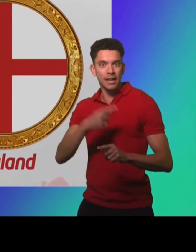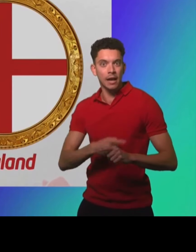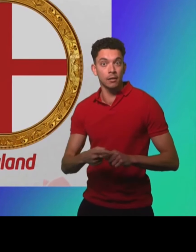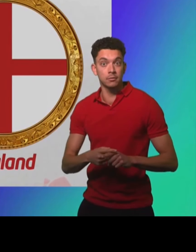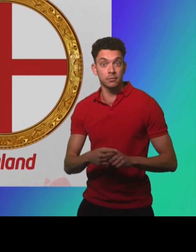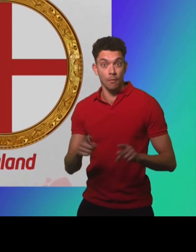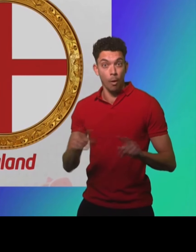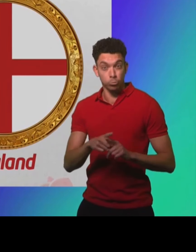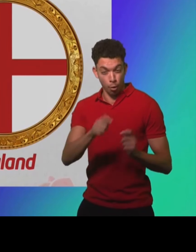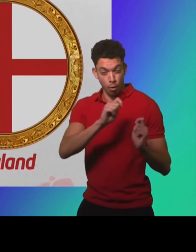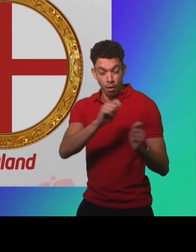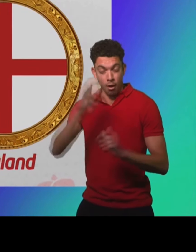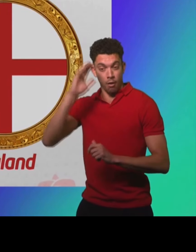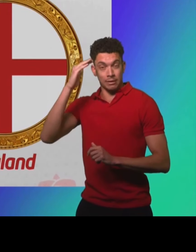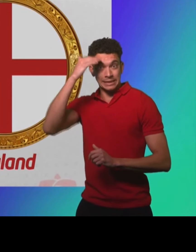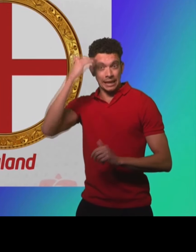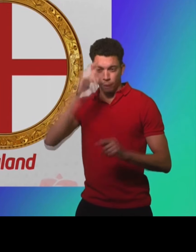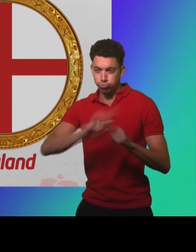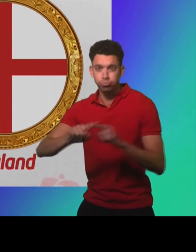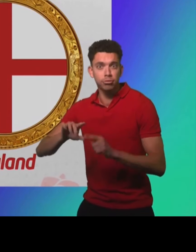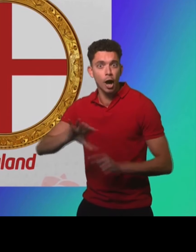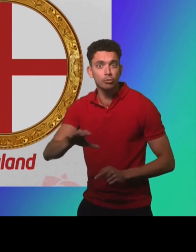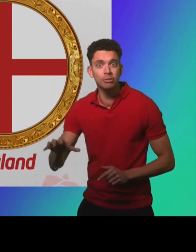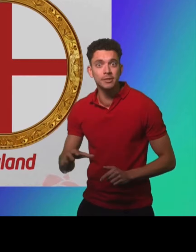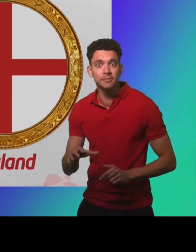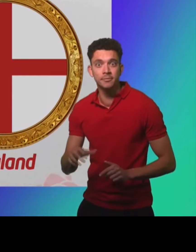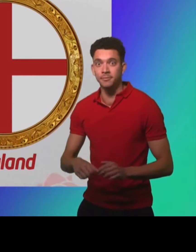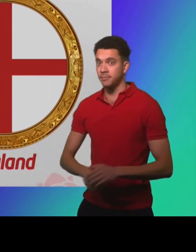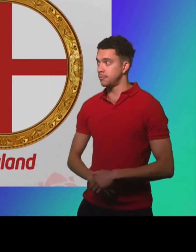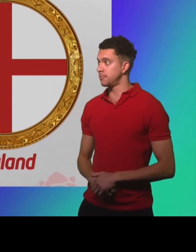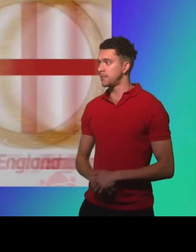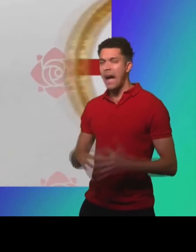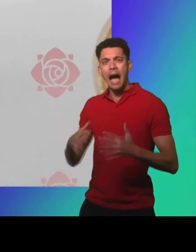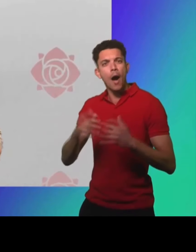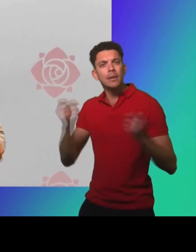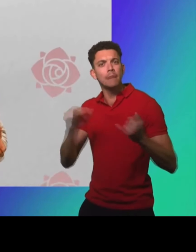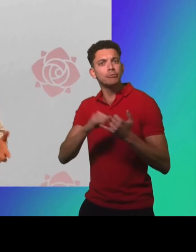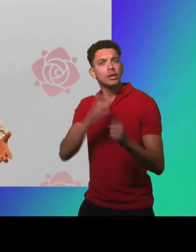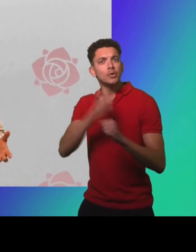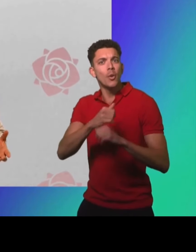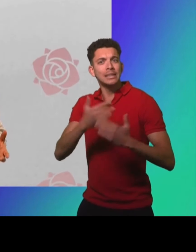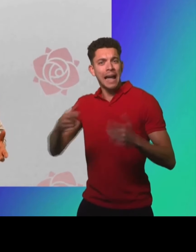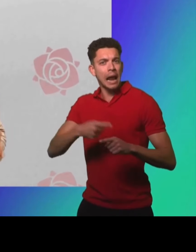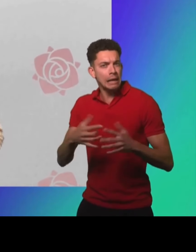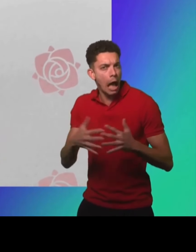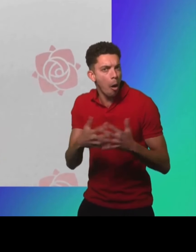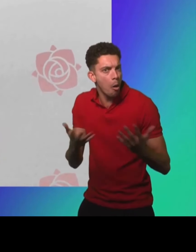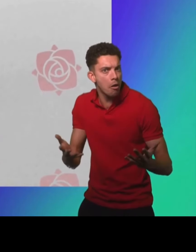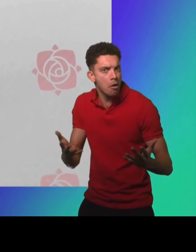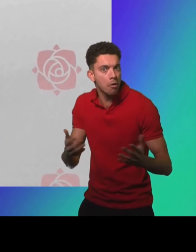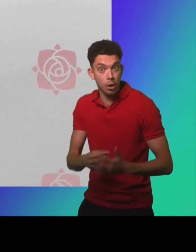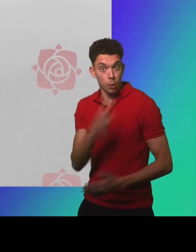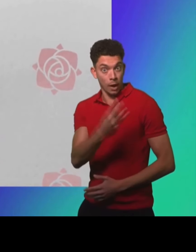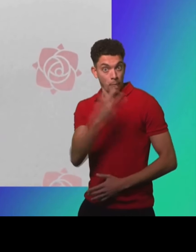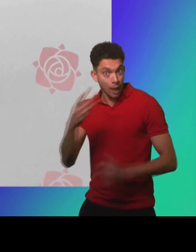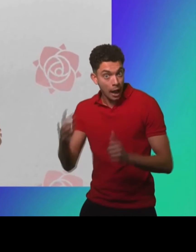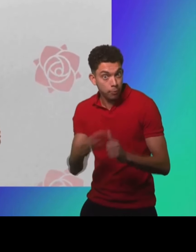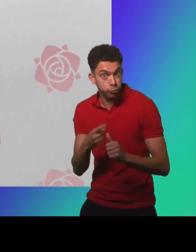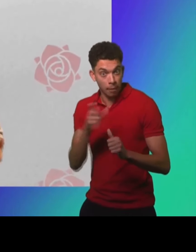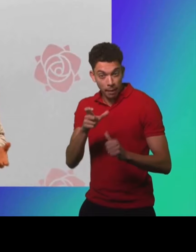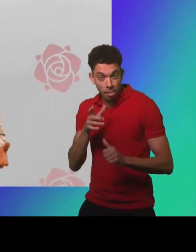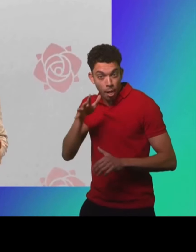also the patron saint of lots of other countries too. So how is St George's Day celebrated in England? On the 23rd of April,